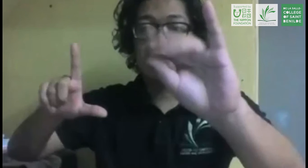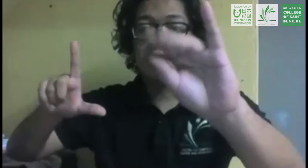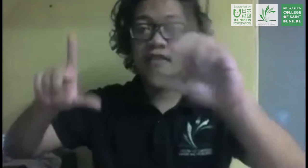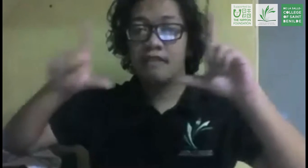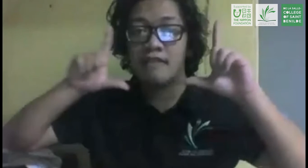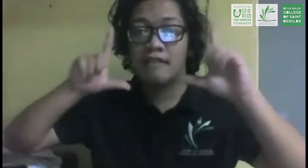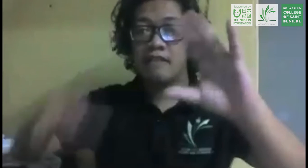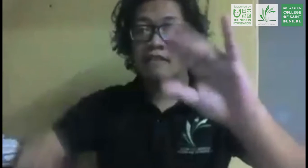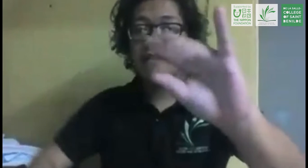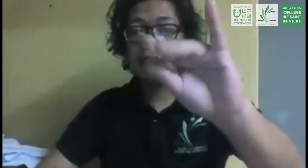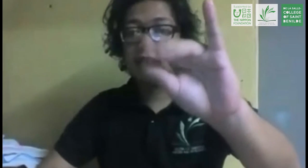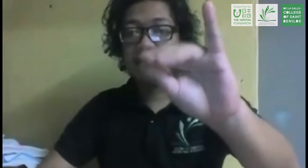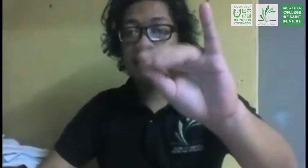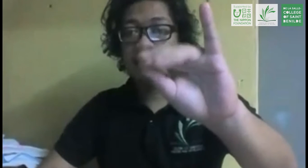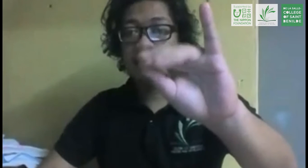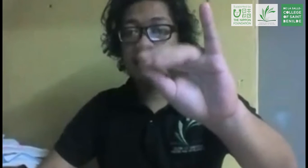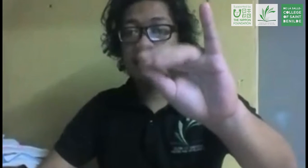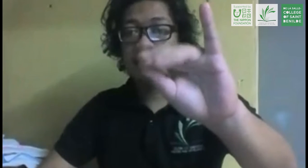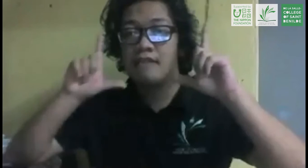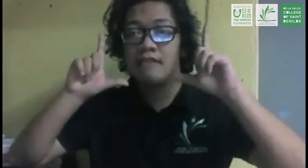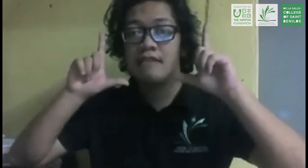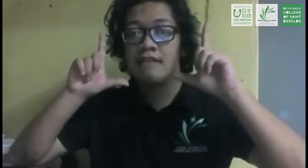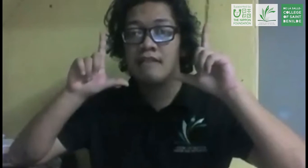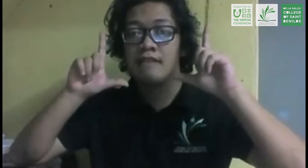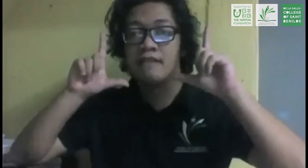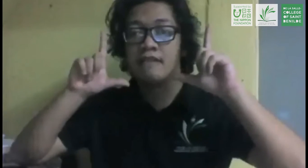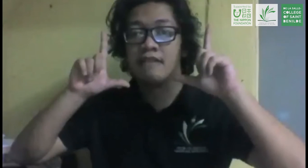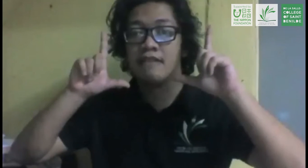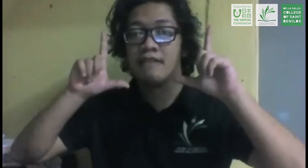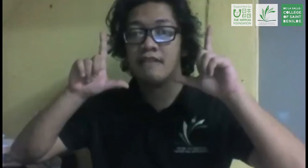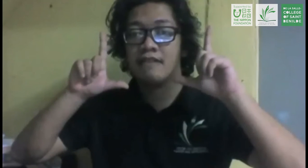Sorry, can we highlight Yami again? I missed what she said.